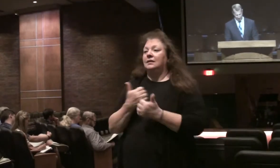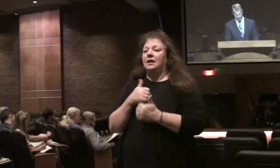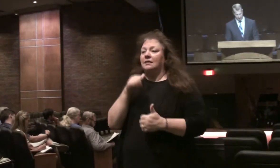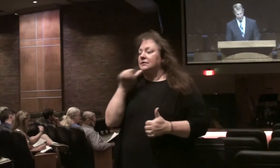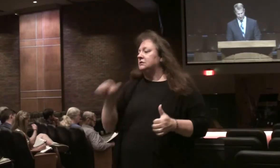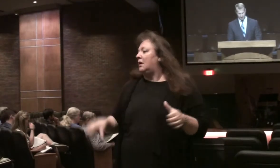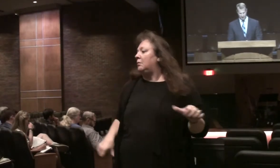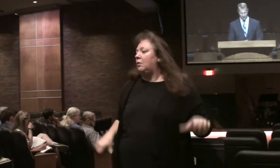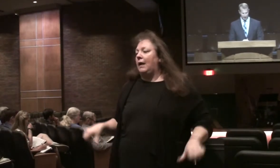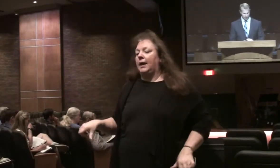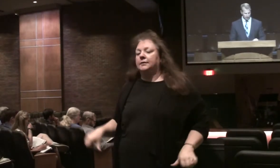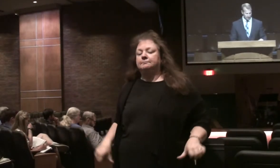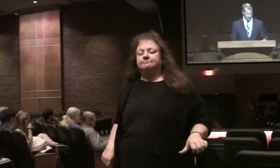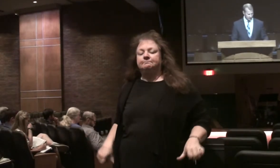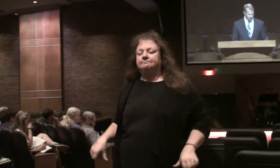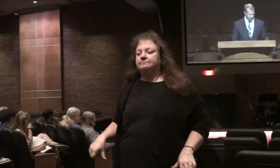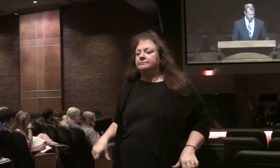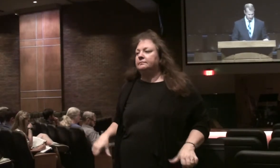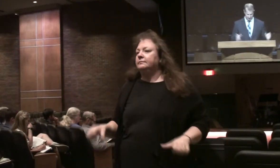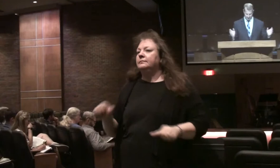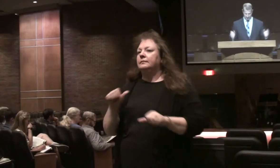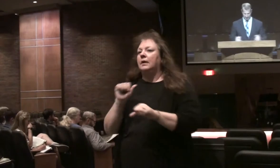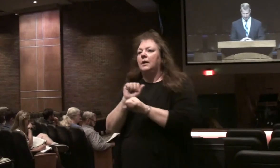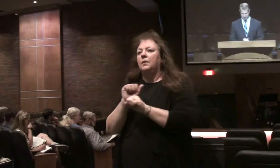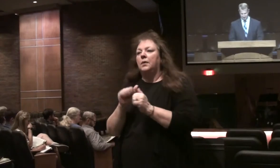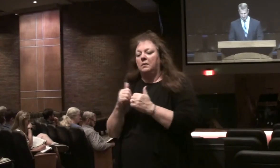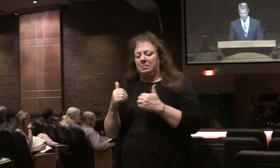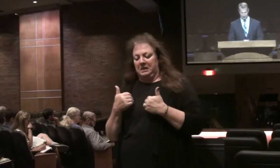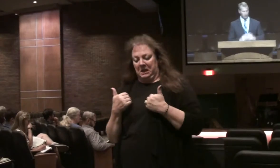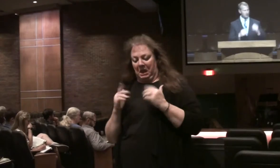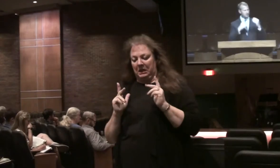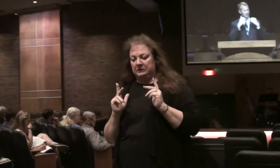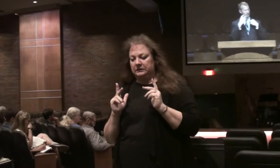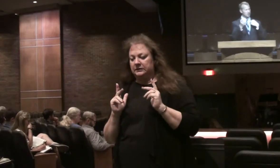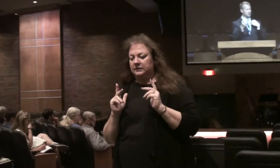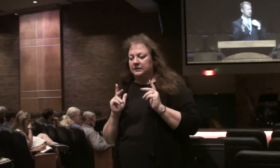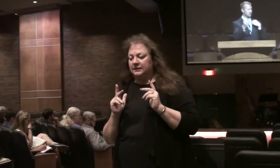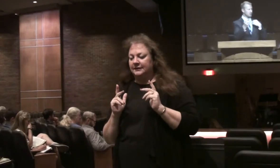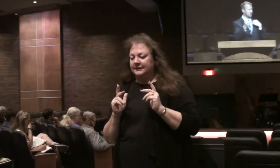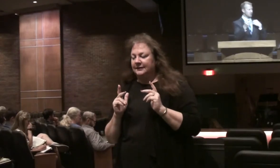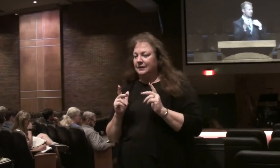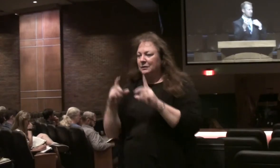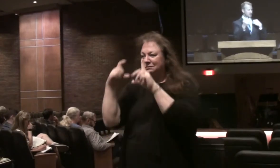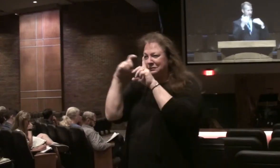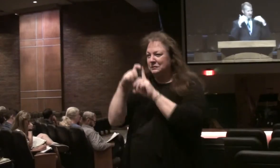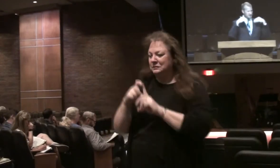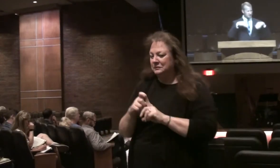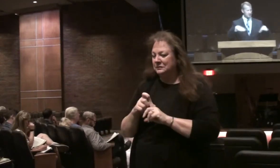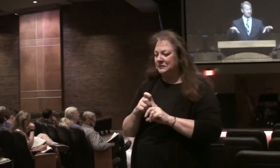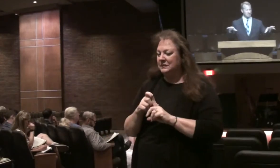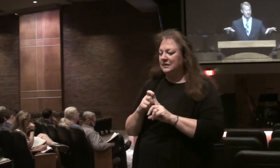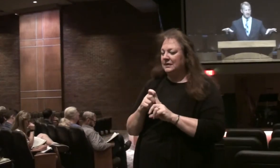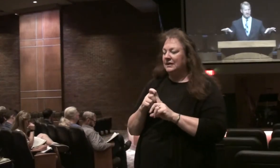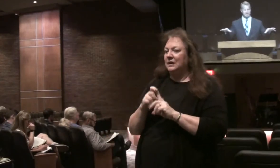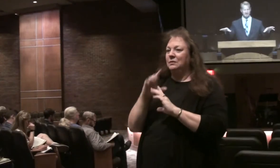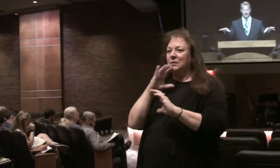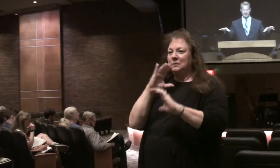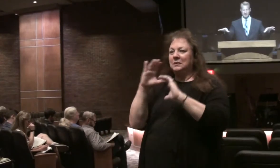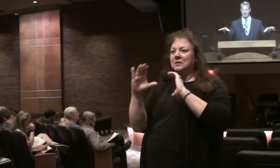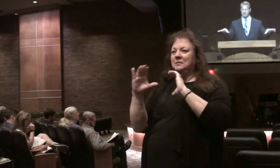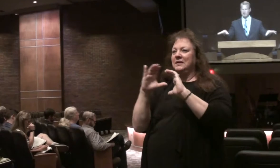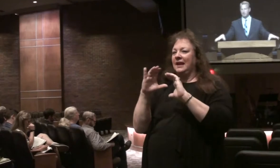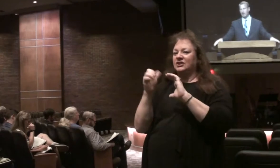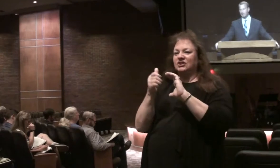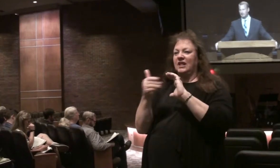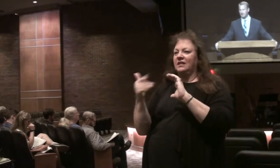brag. And I work with young people. You know, people do this with their words. And any sort of communication device